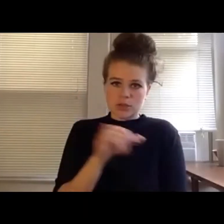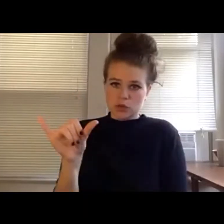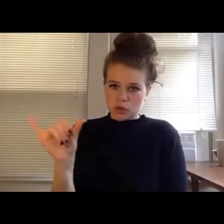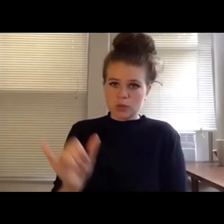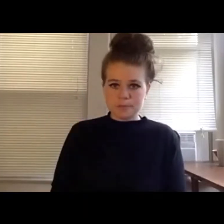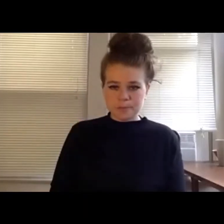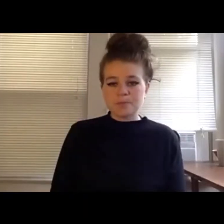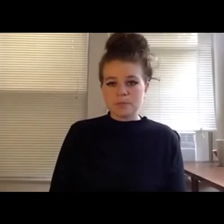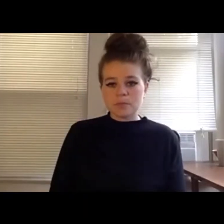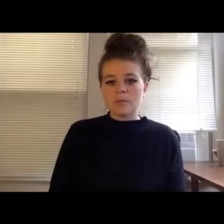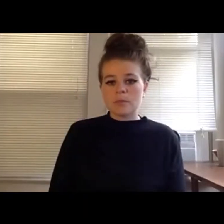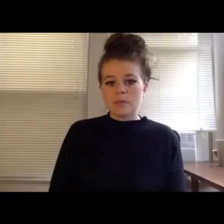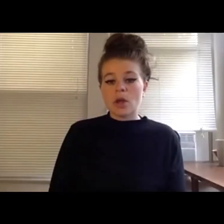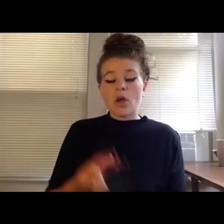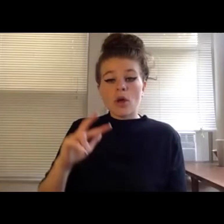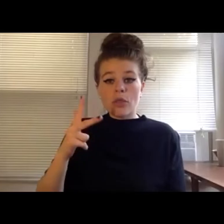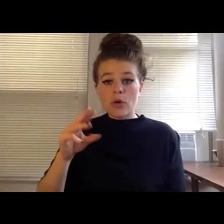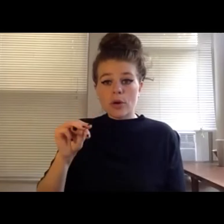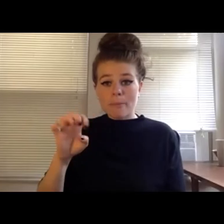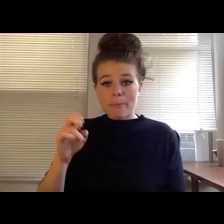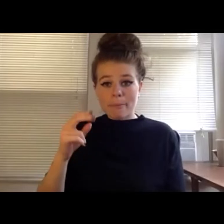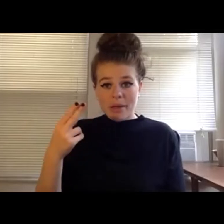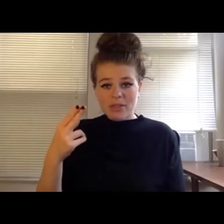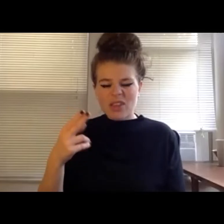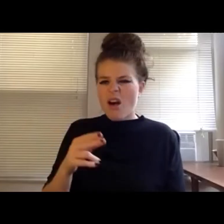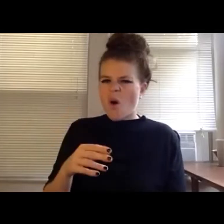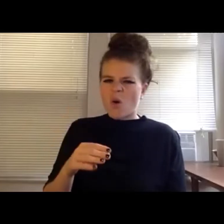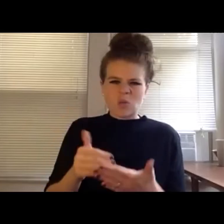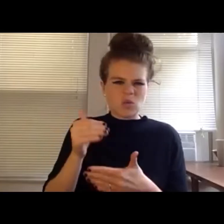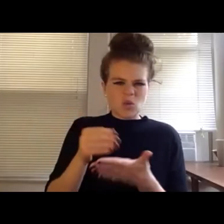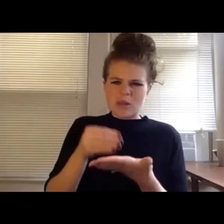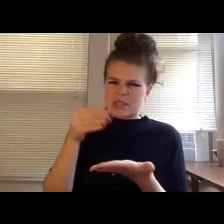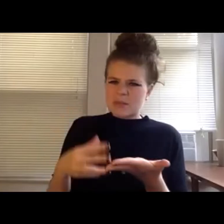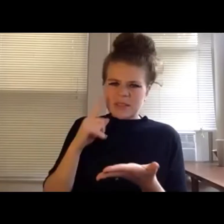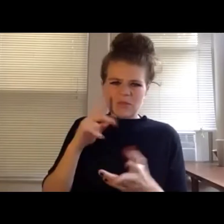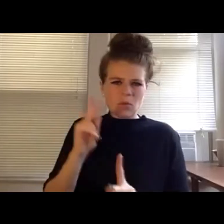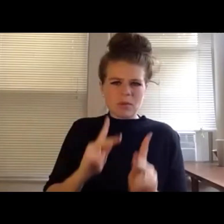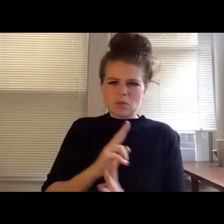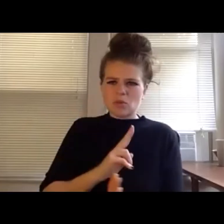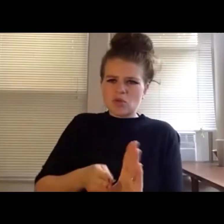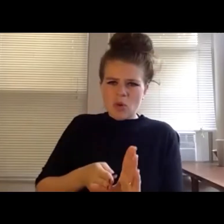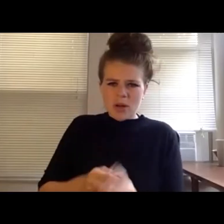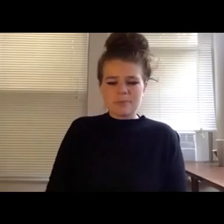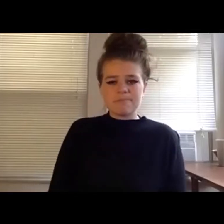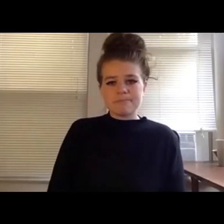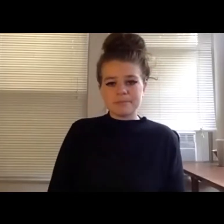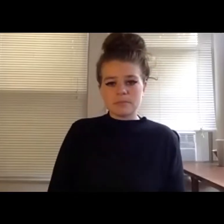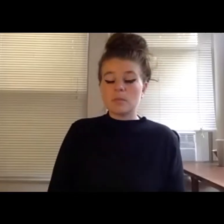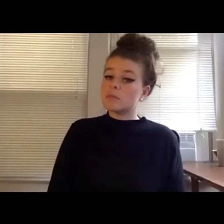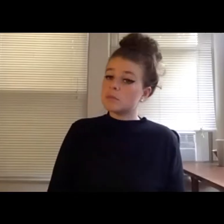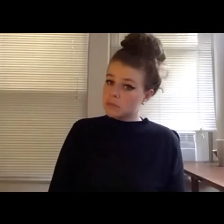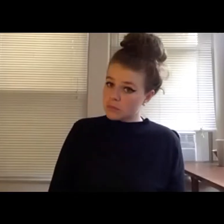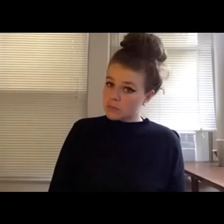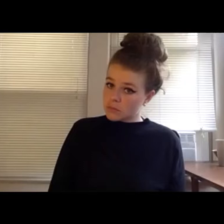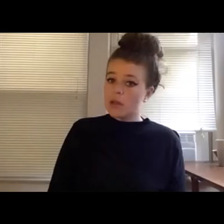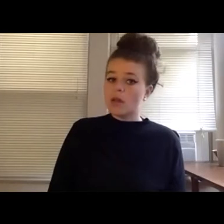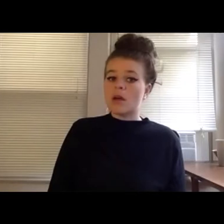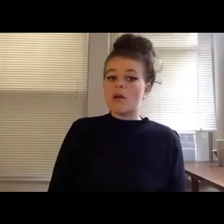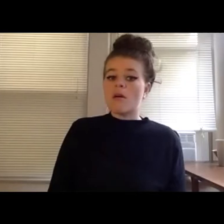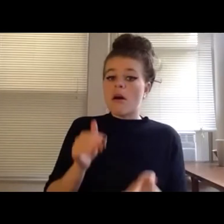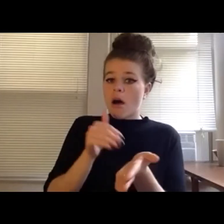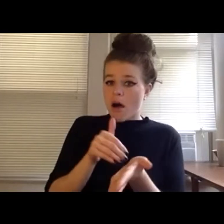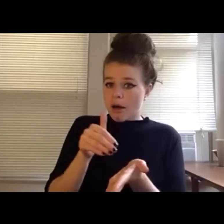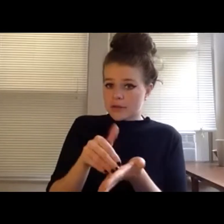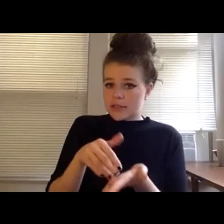The third myth I see is they are too expensive for people to join. So a lot of times when